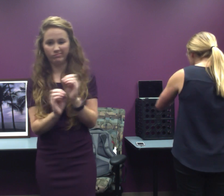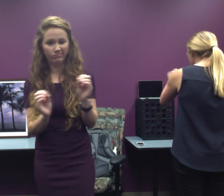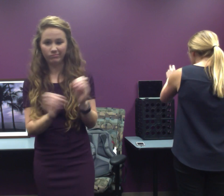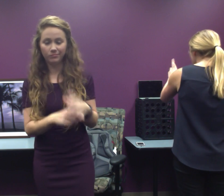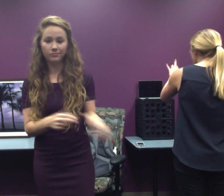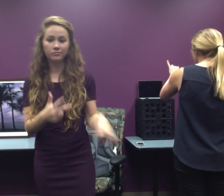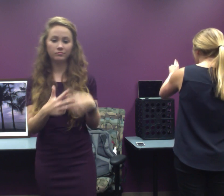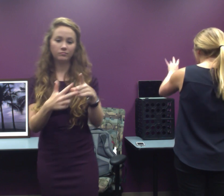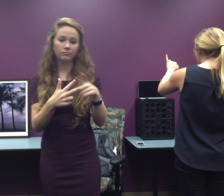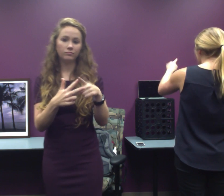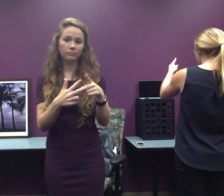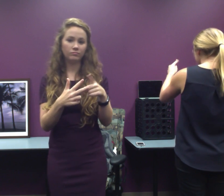And they lacked supplies.